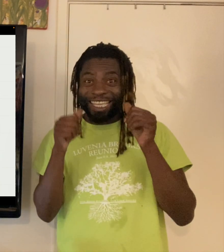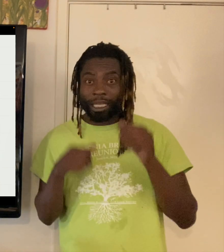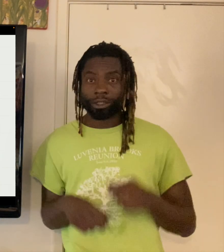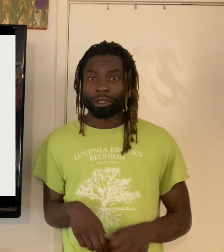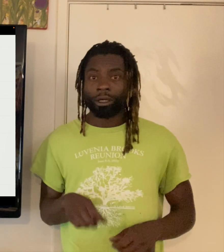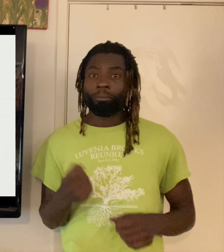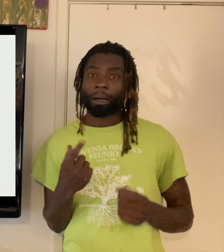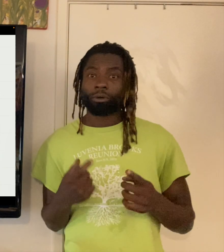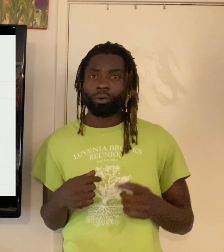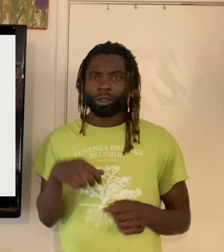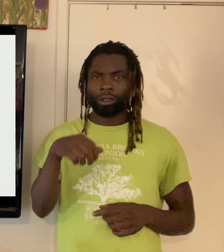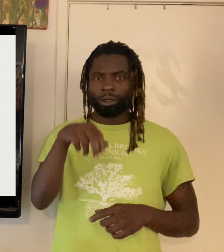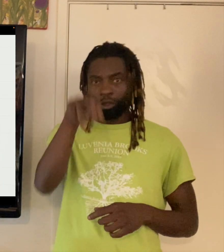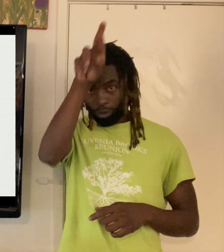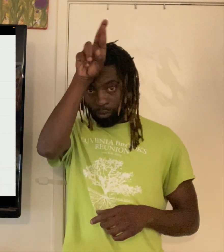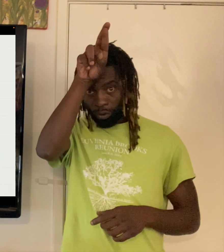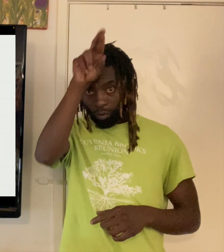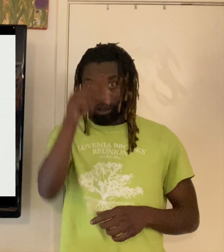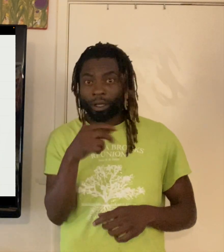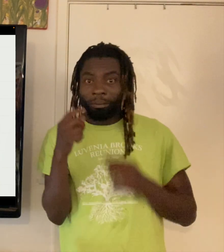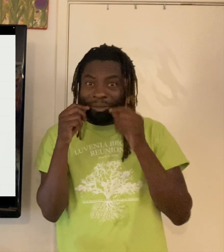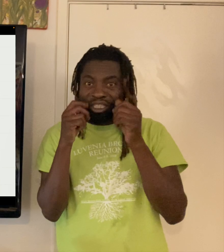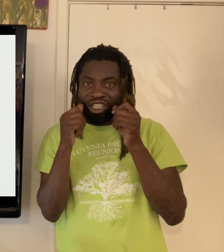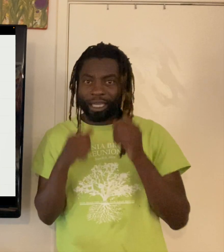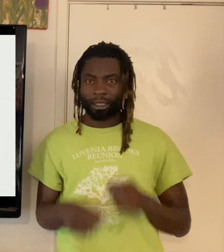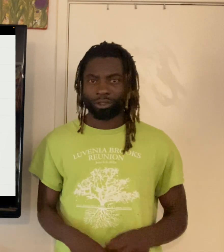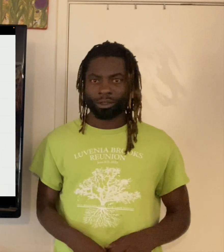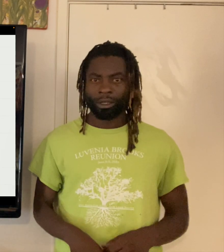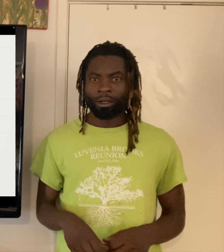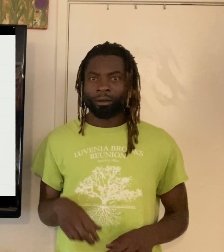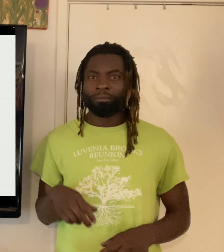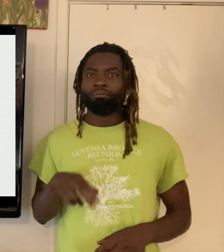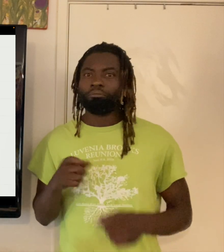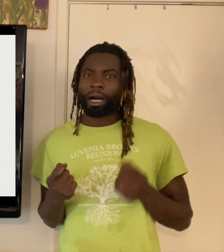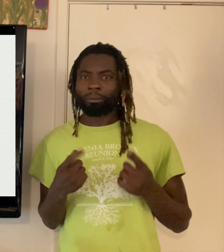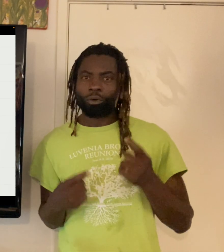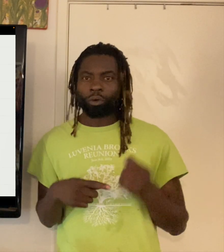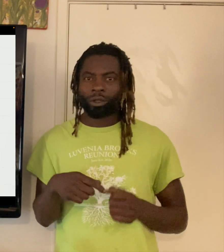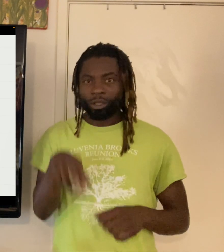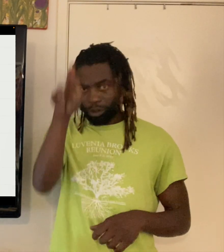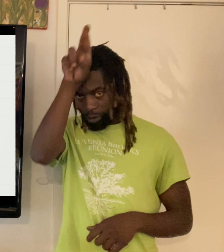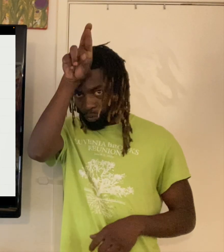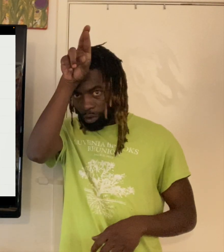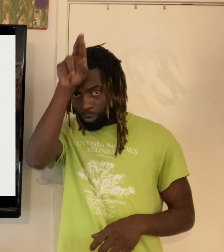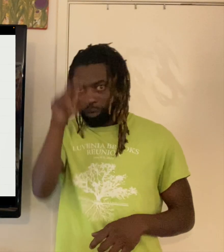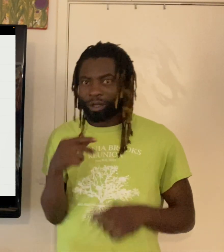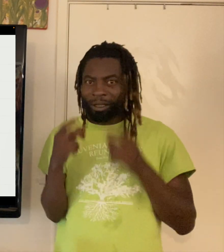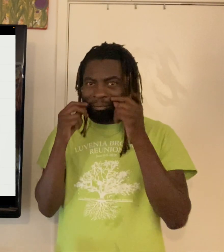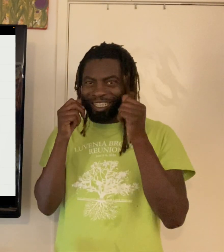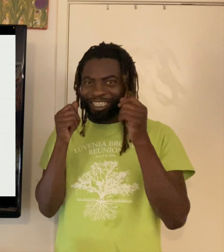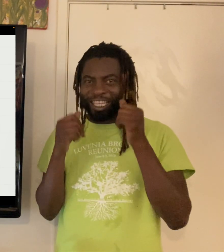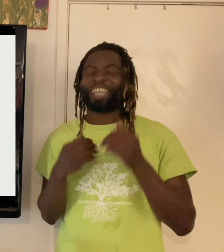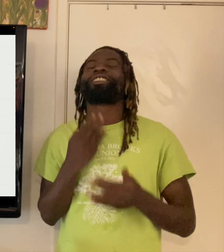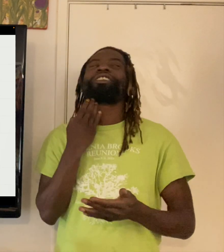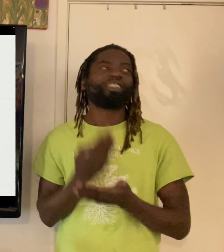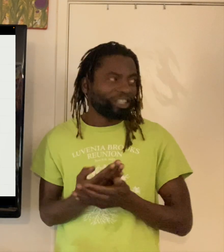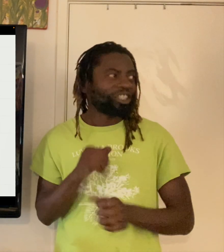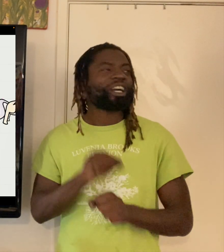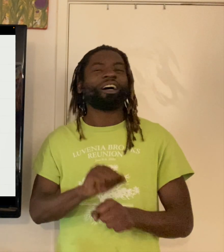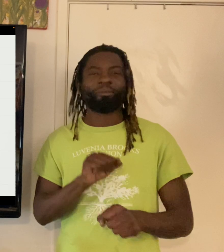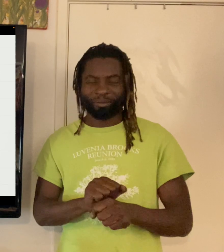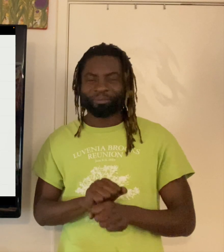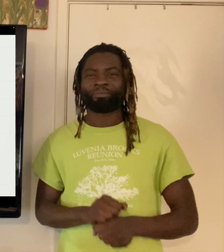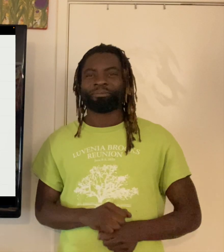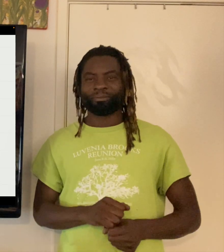mustache. Popcorn, unicorn, mustache. Popcorn, unicorn, mustache. Okay, good job.